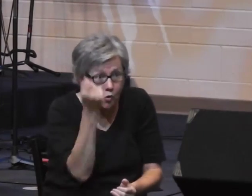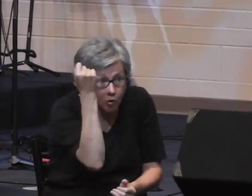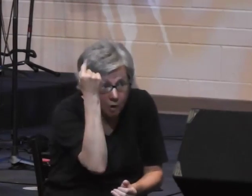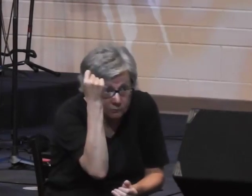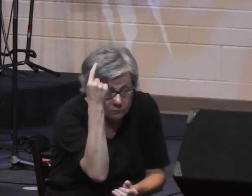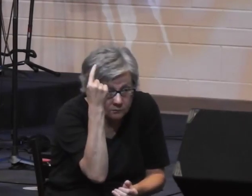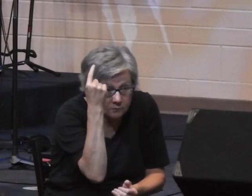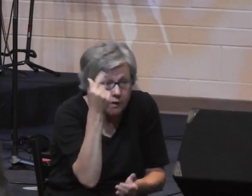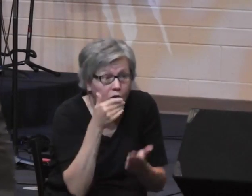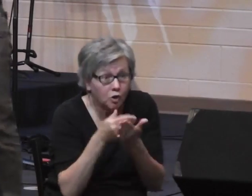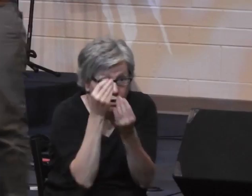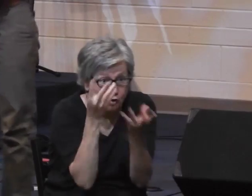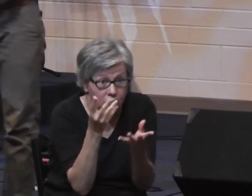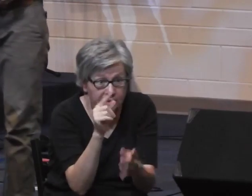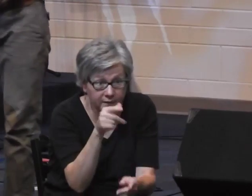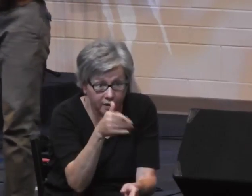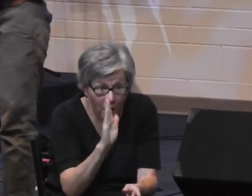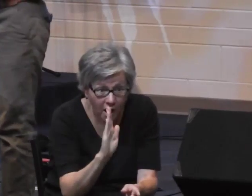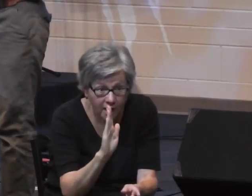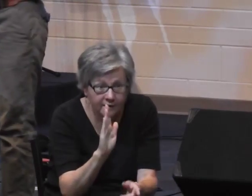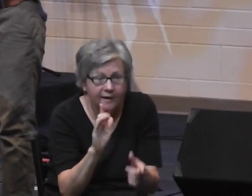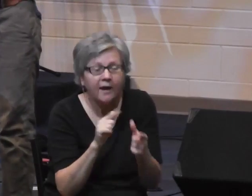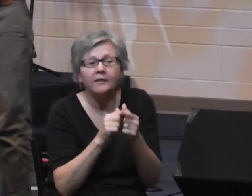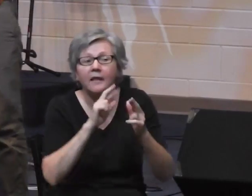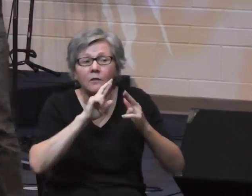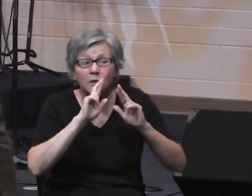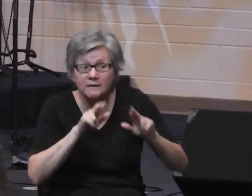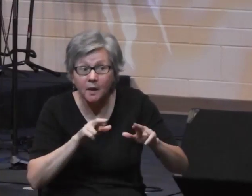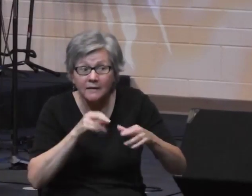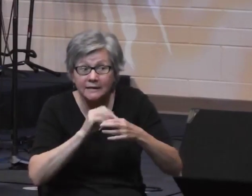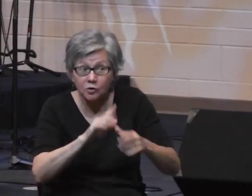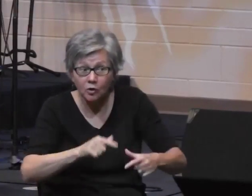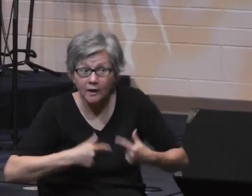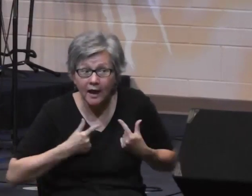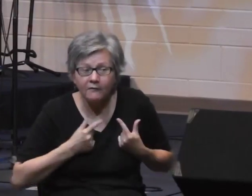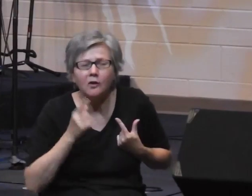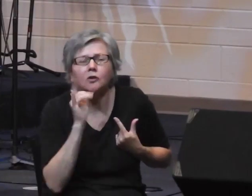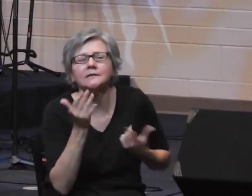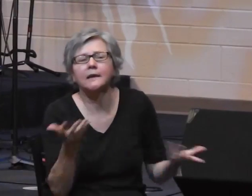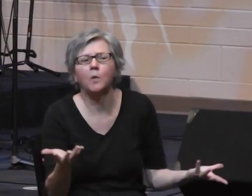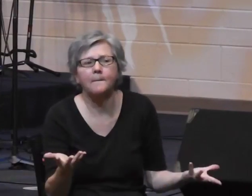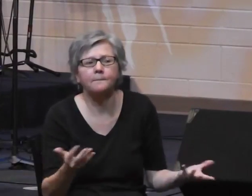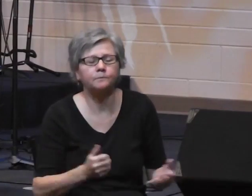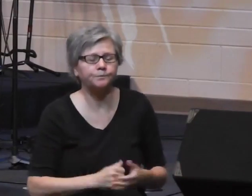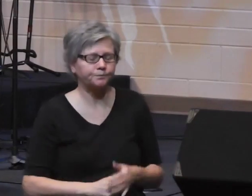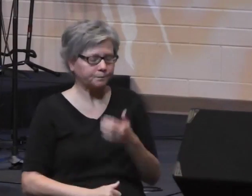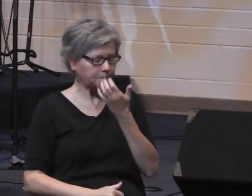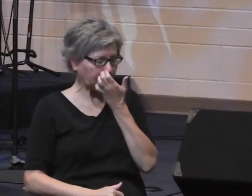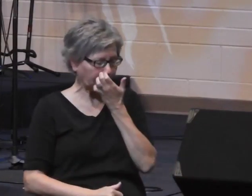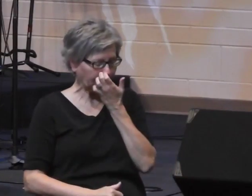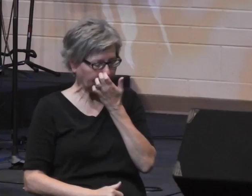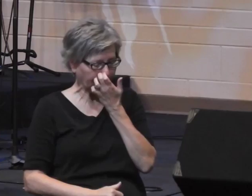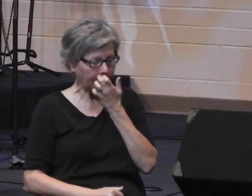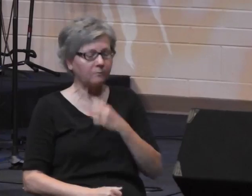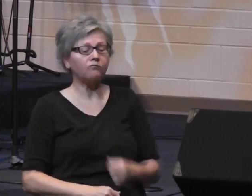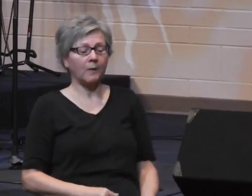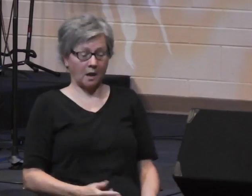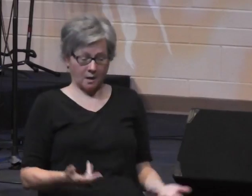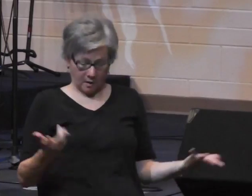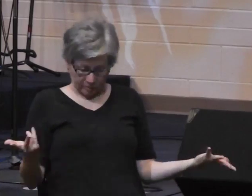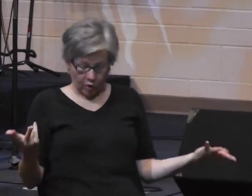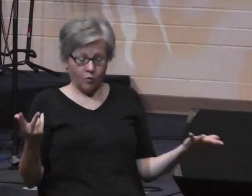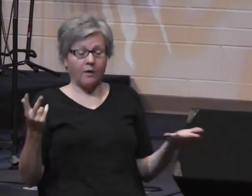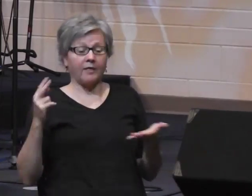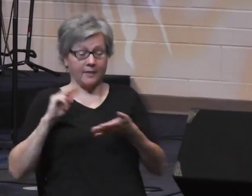God, this is how the response looks in your life. Therefore,